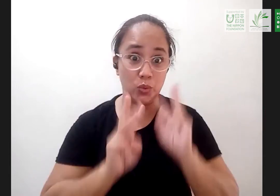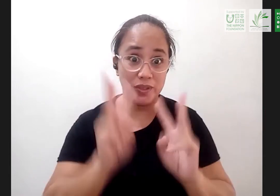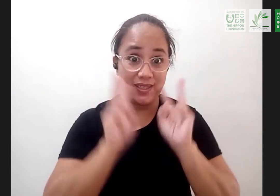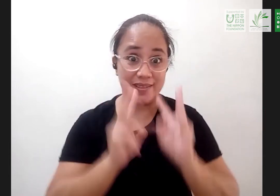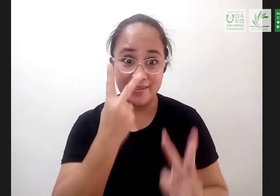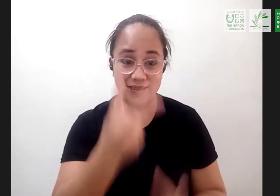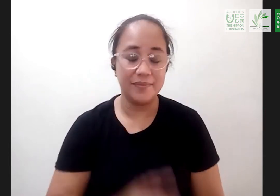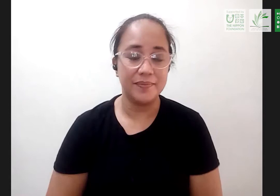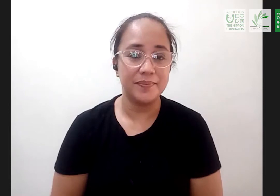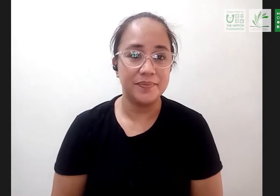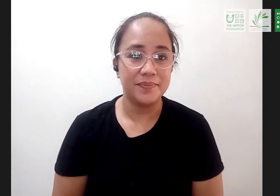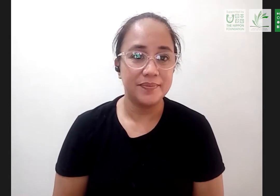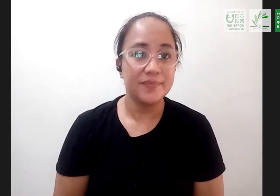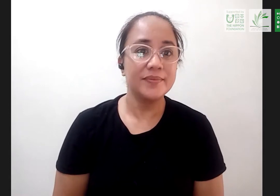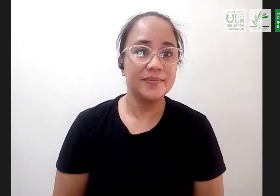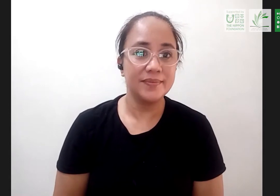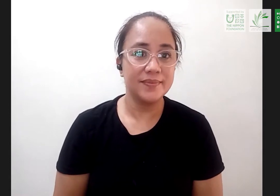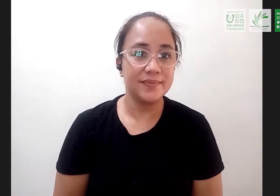Okay.